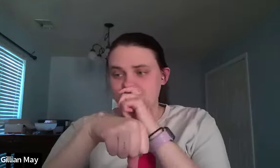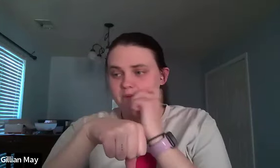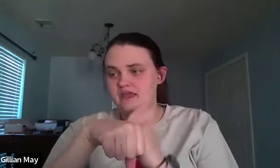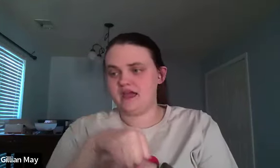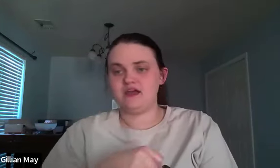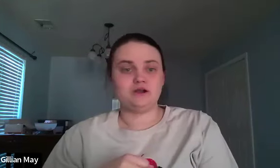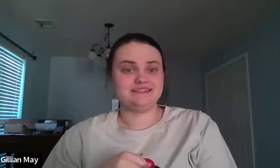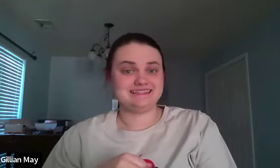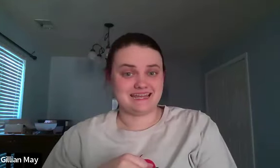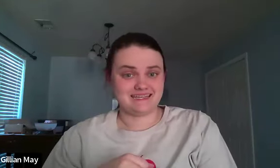Then we had our second.